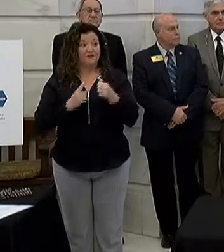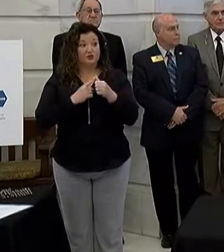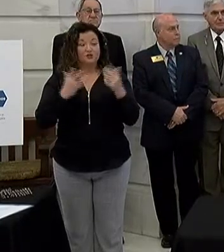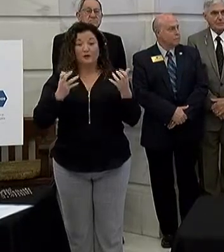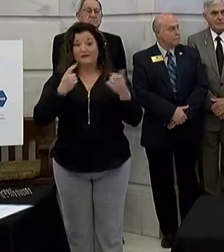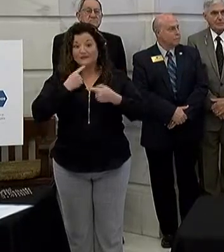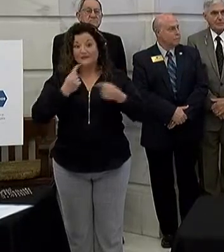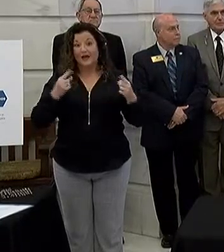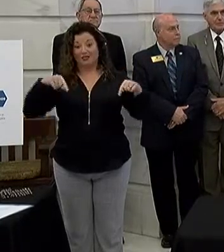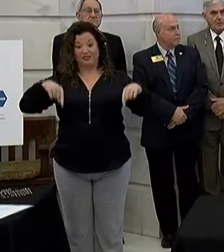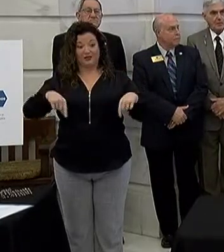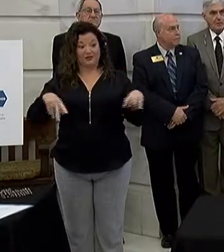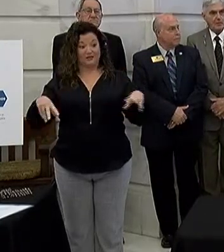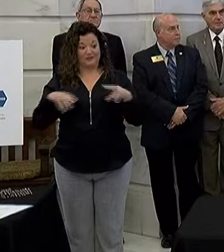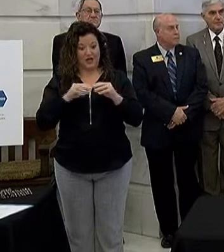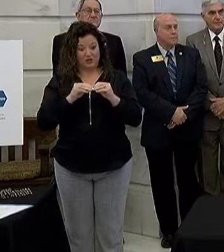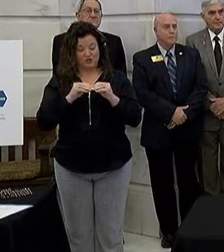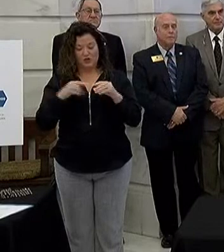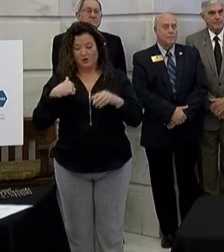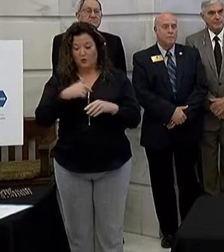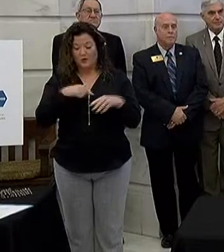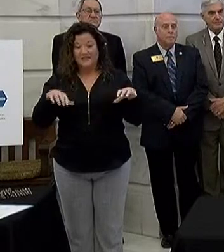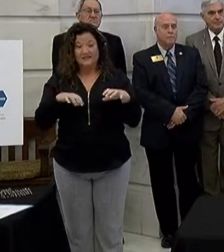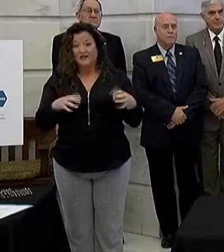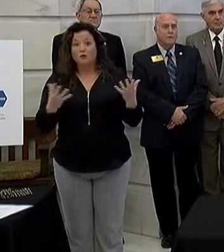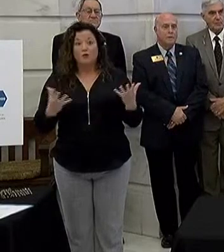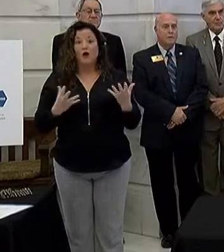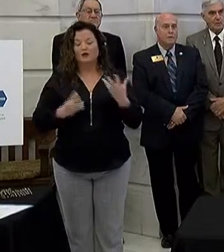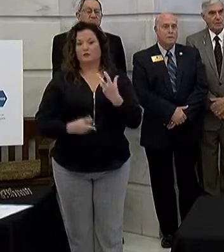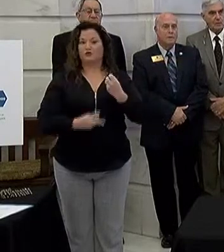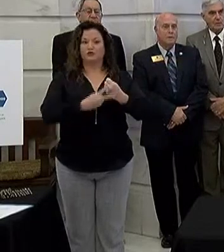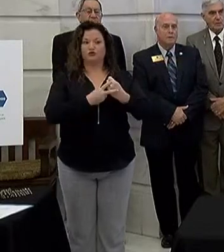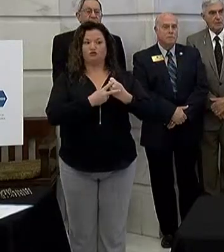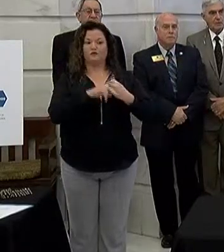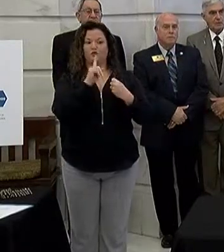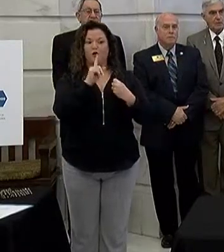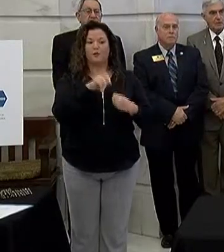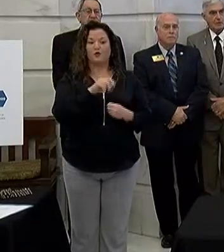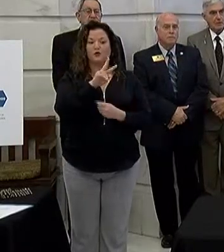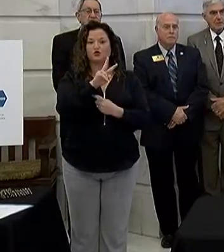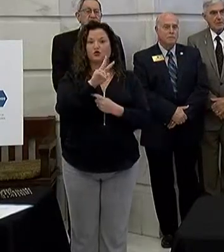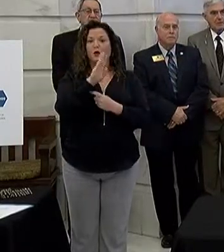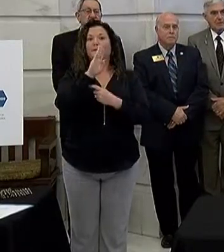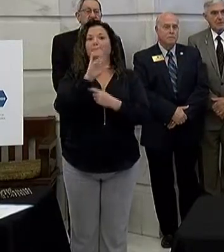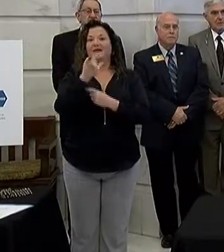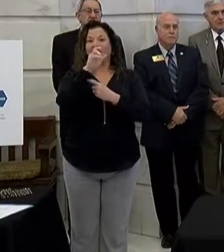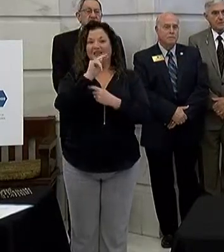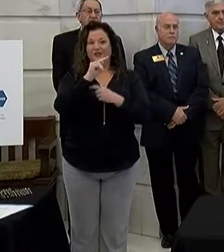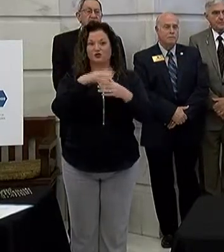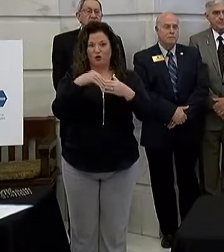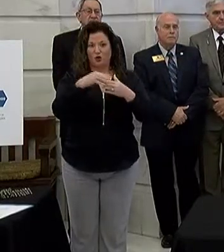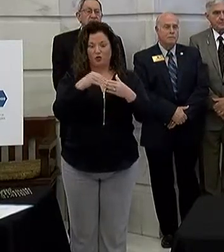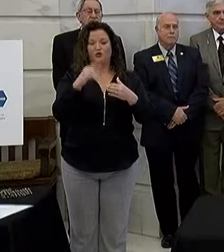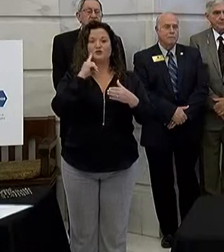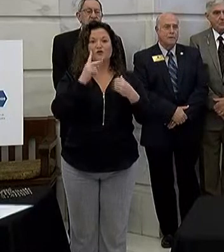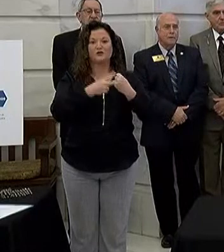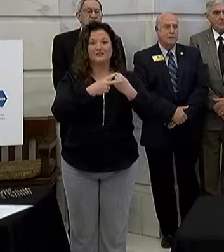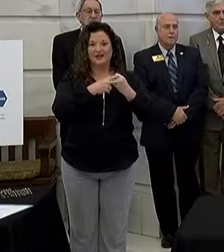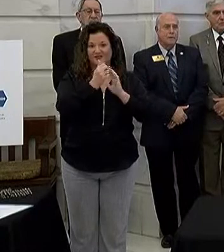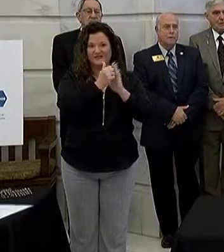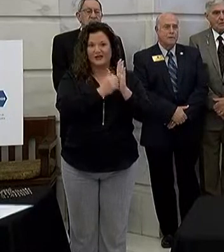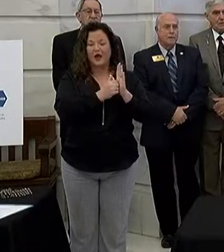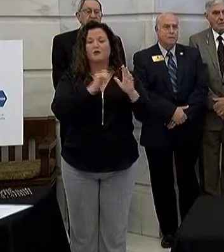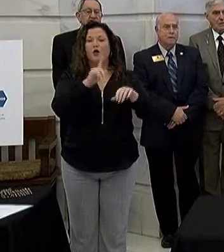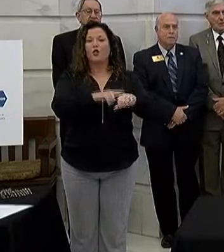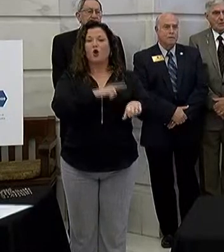look at this session, what we did was preserved $1.2 billion in our savings account, formerly